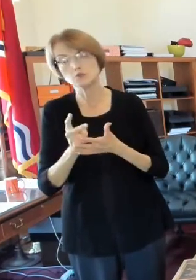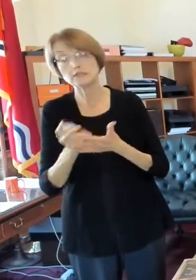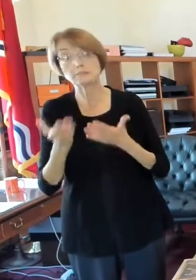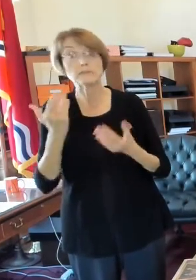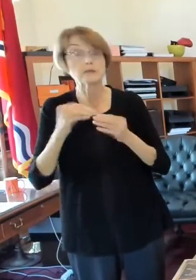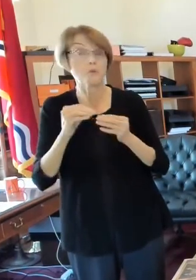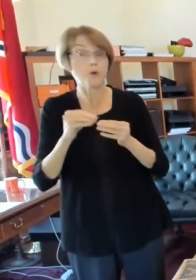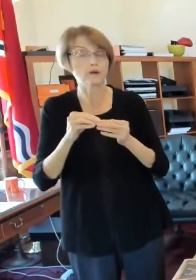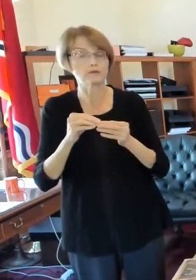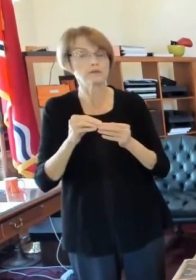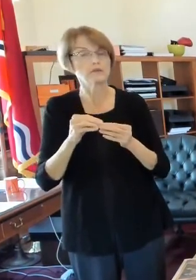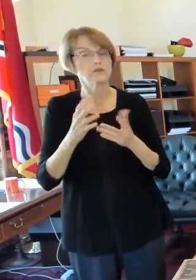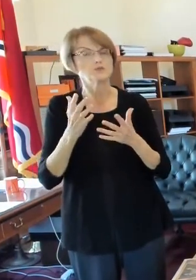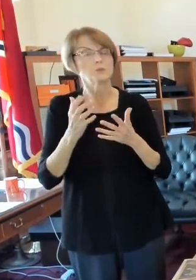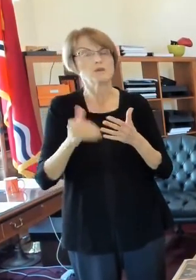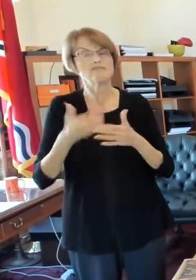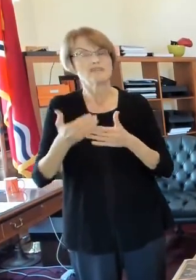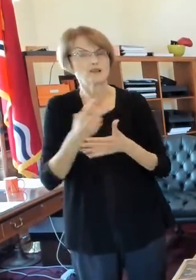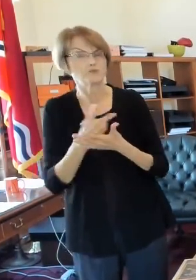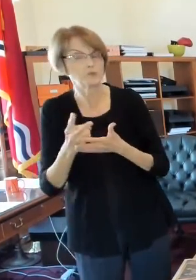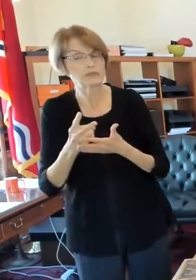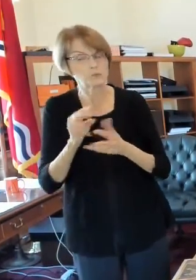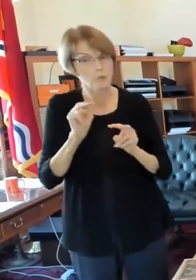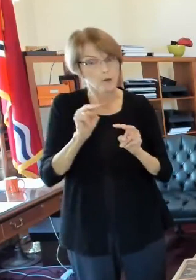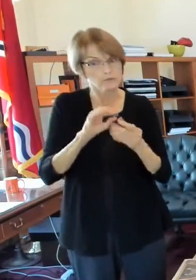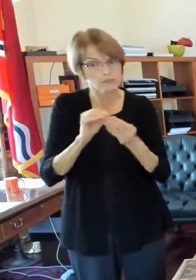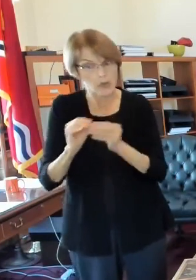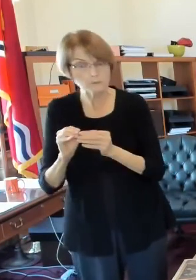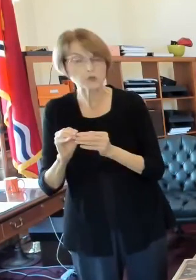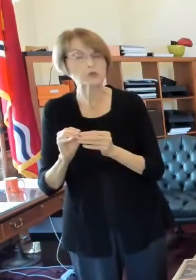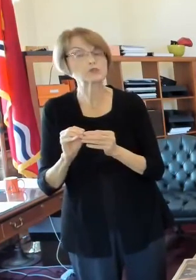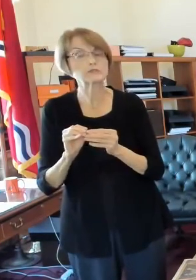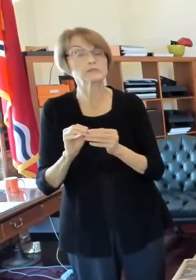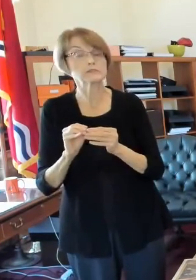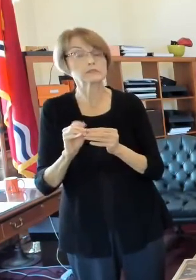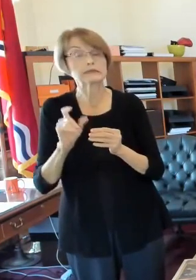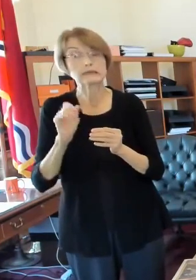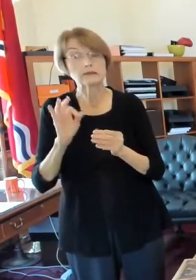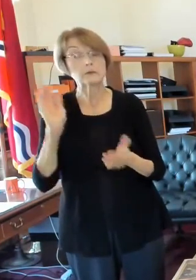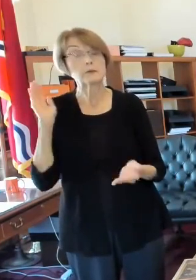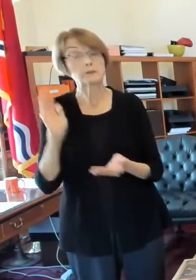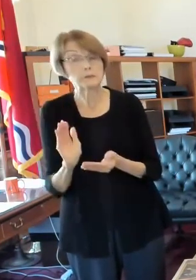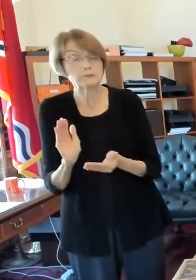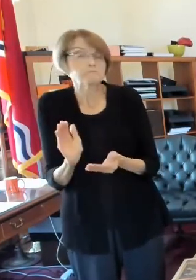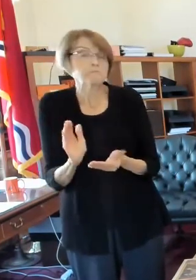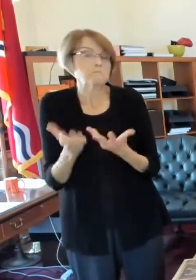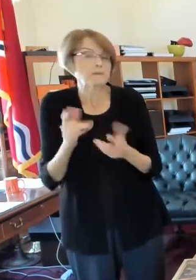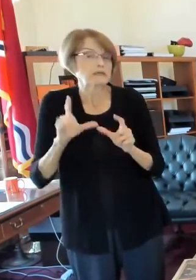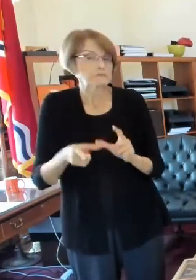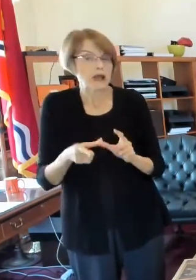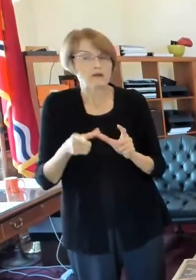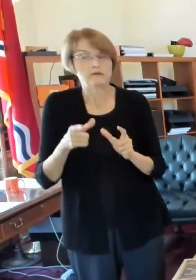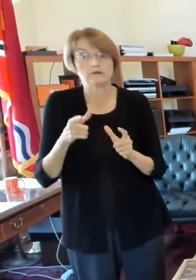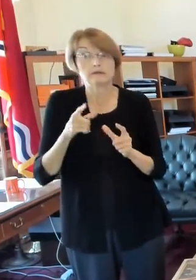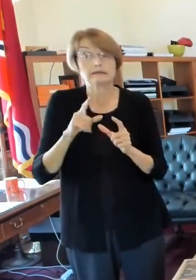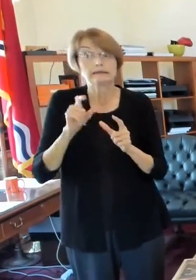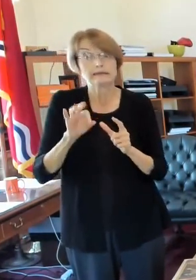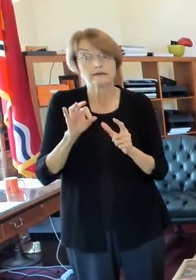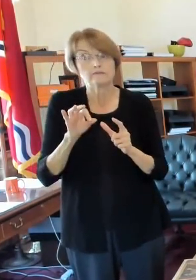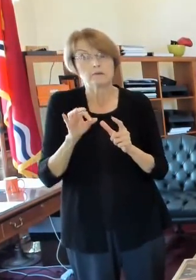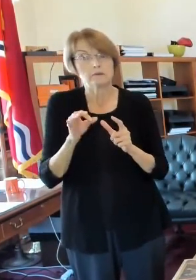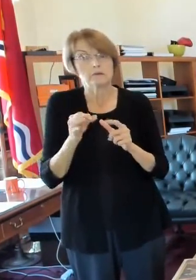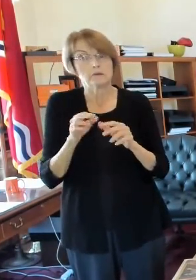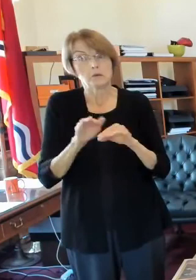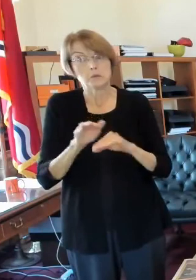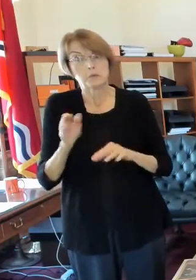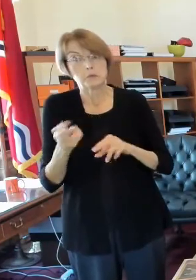next couple of weeks, but it's possible that order will be extended, but we don't know that now. It's in place